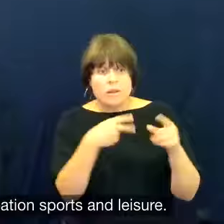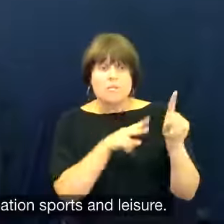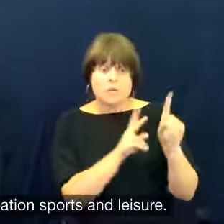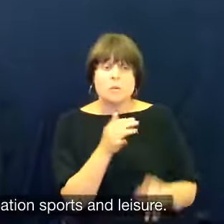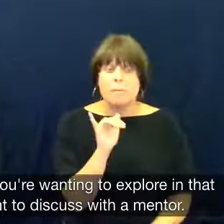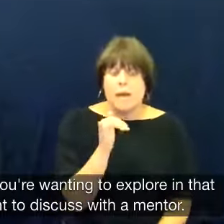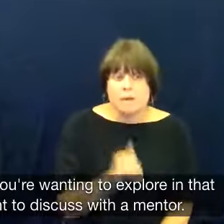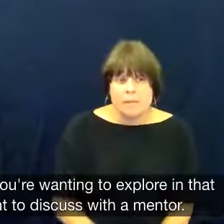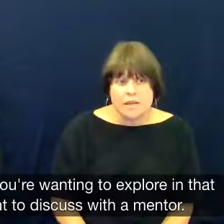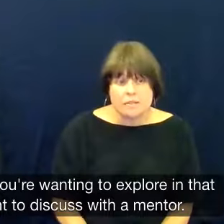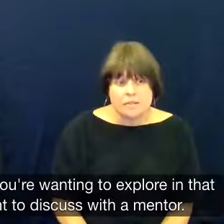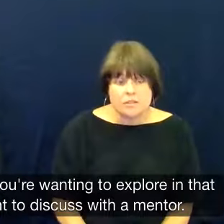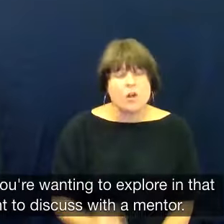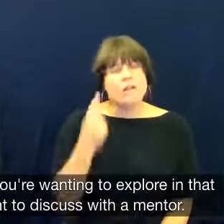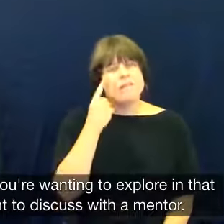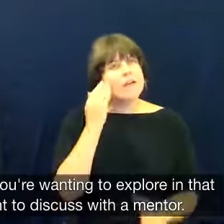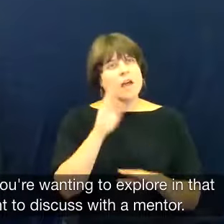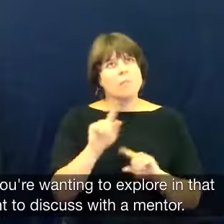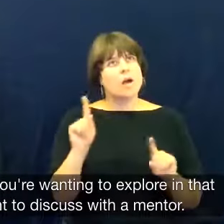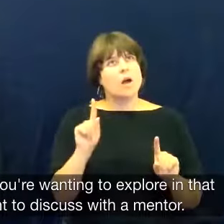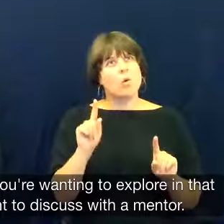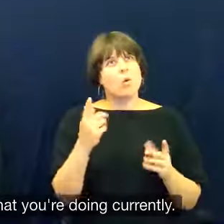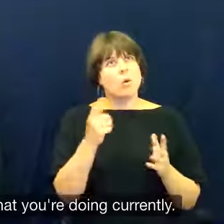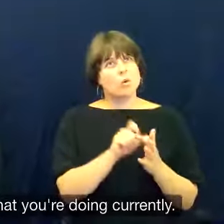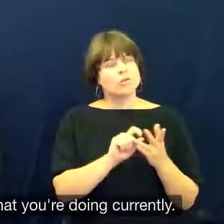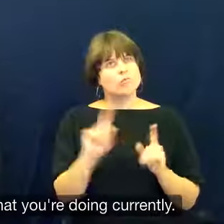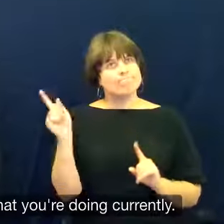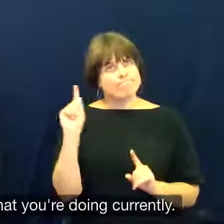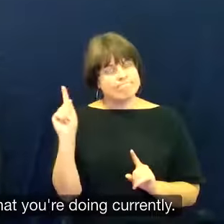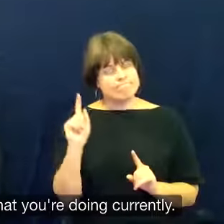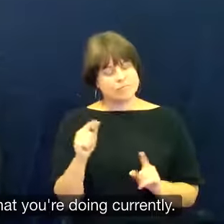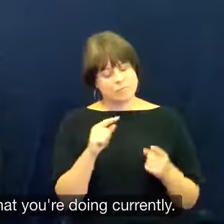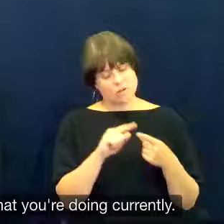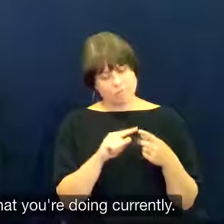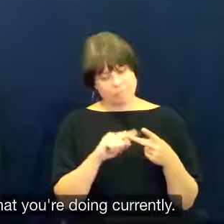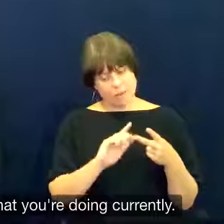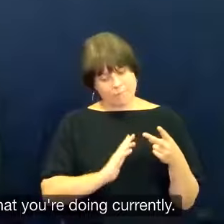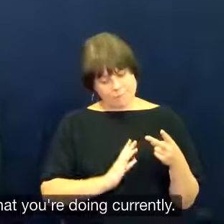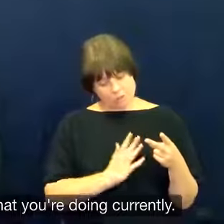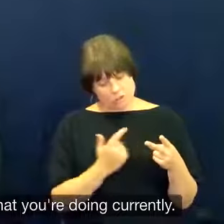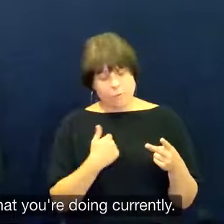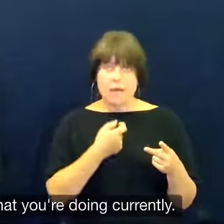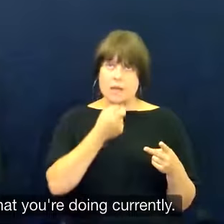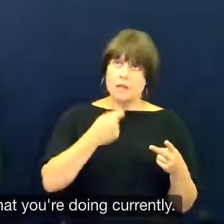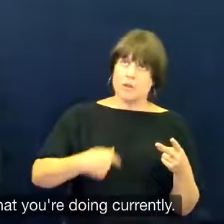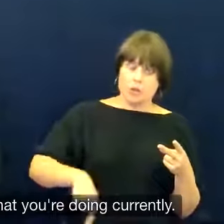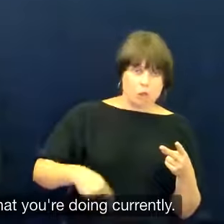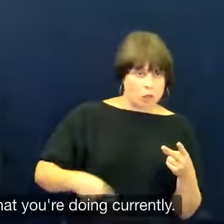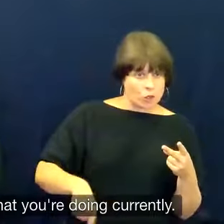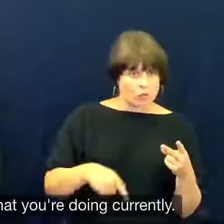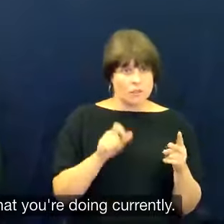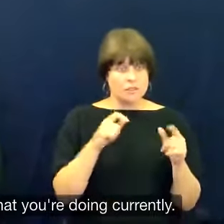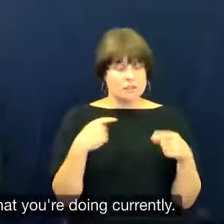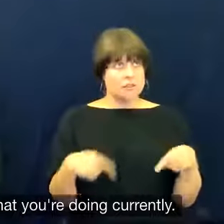thinking about what you're doing currently, if there are things you've been interested in but nervous or not sure how to go